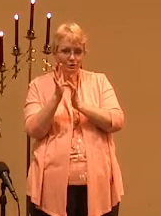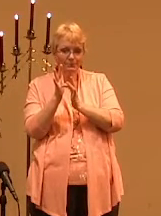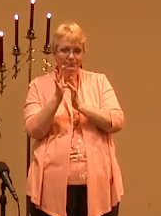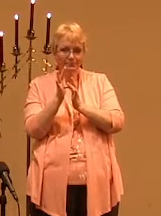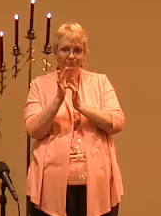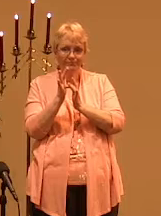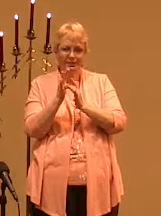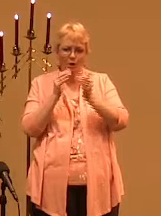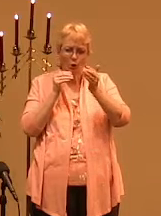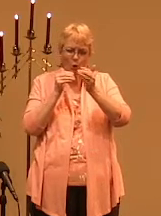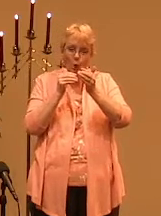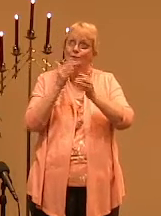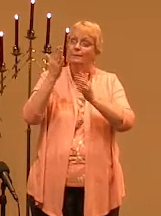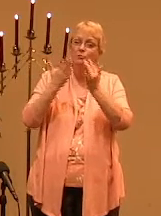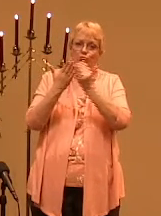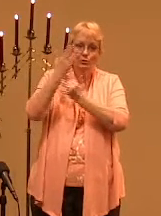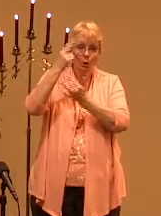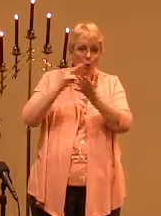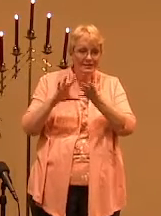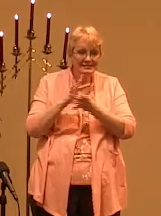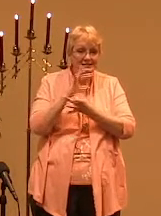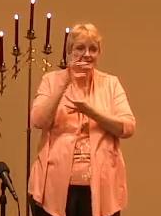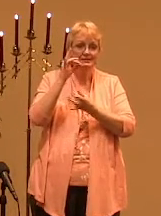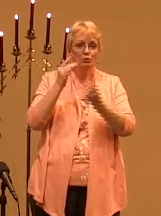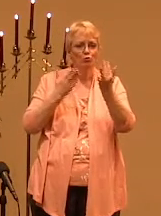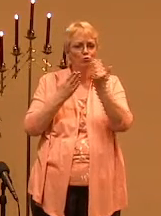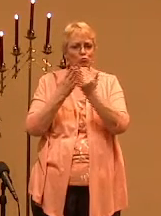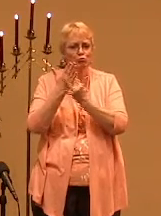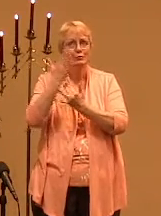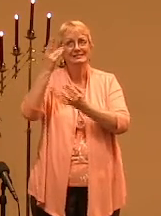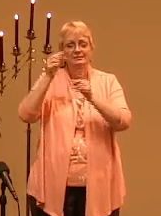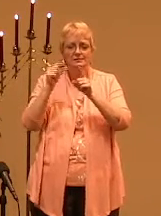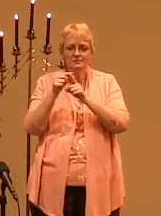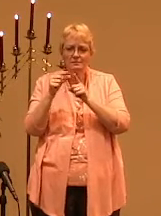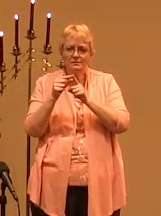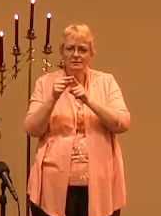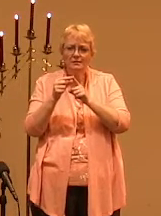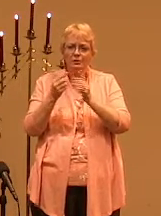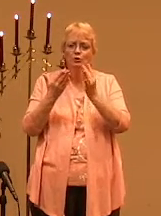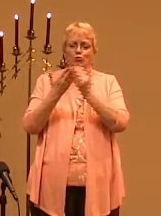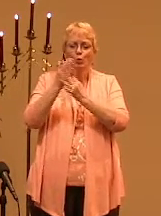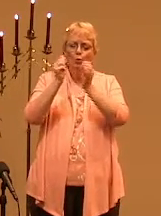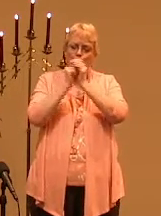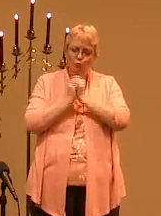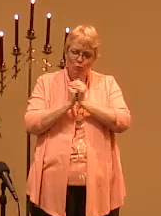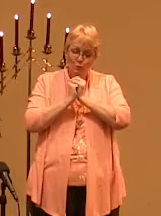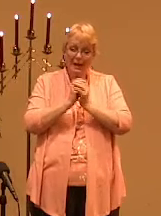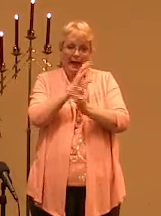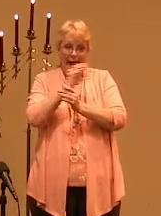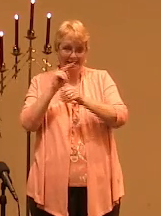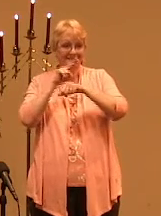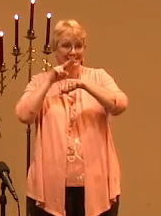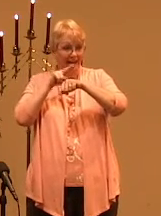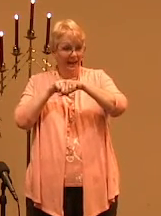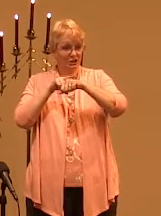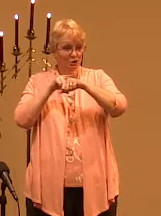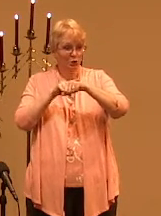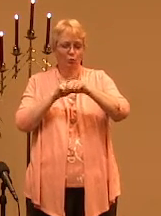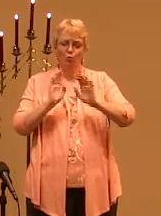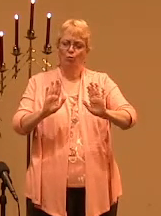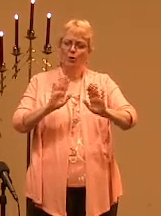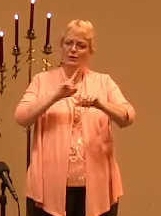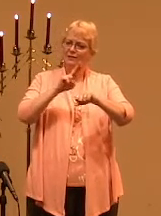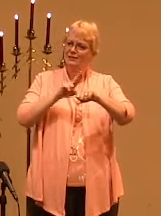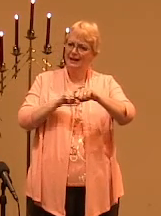draw closer to him through his Holy Spirit, through his word, through worship, and nature. There's so much